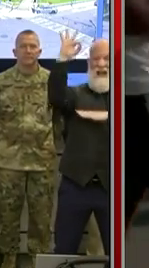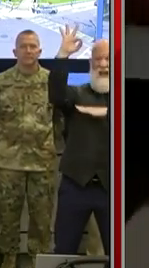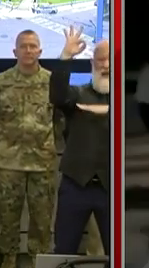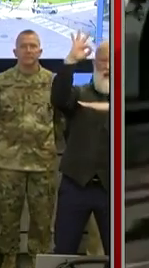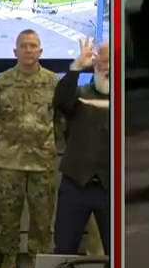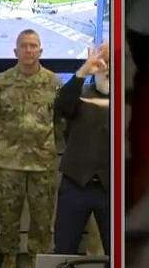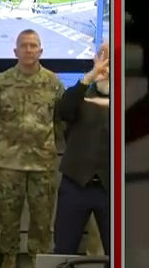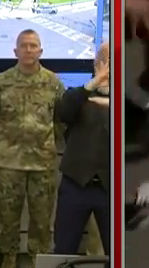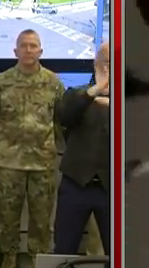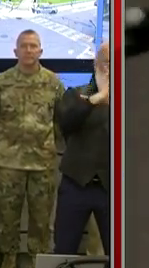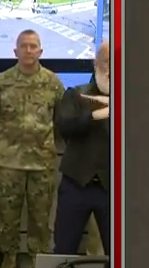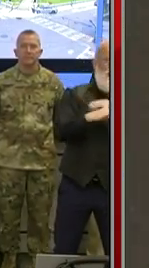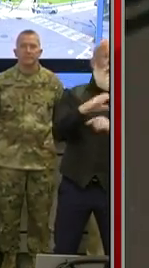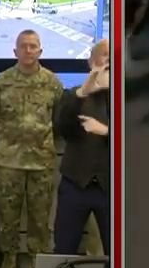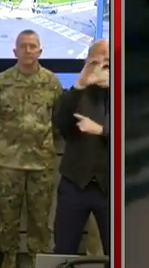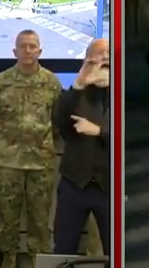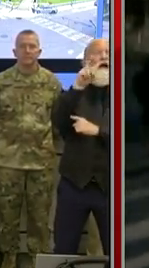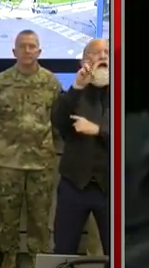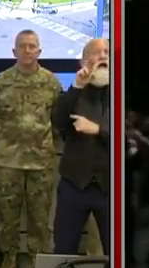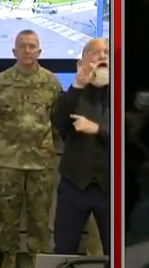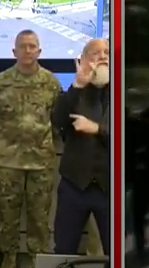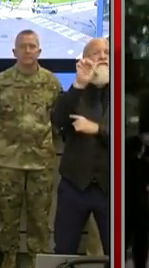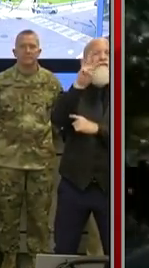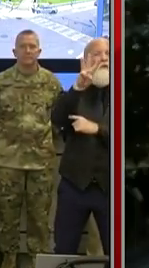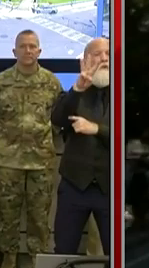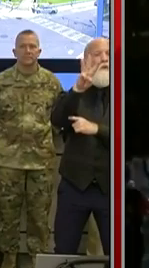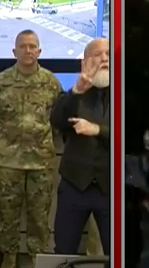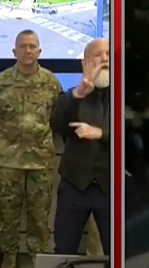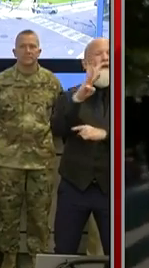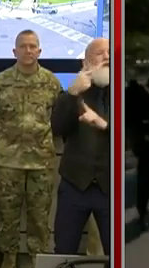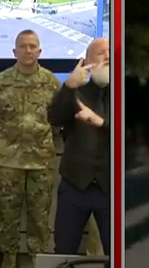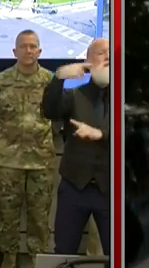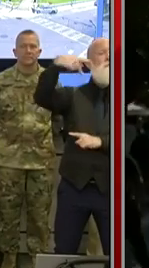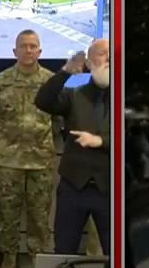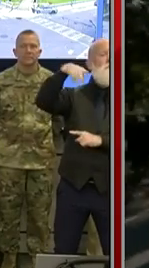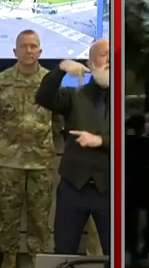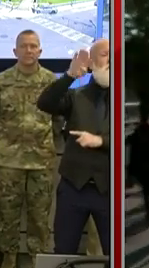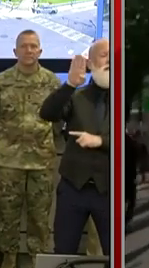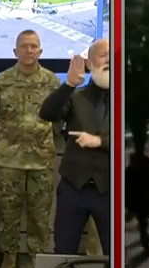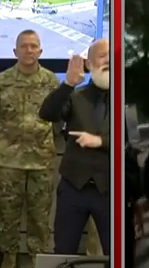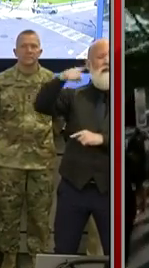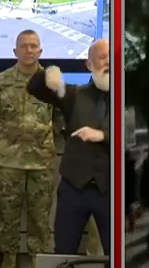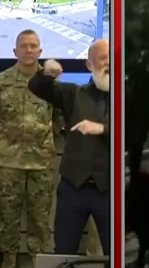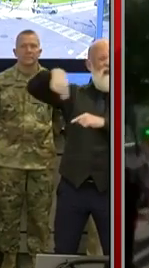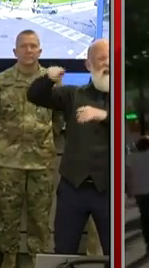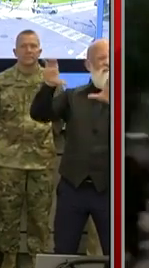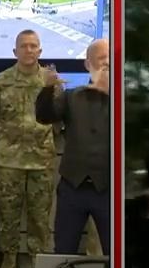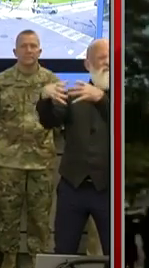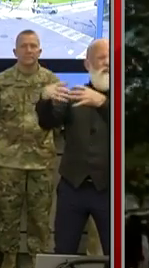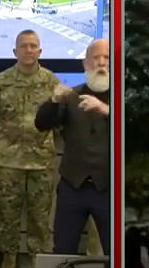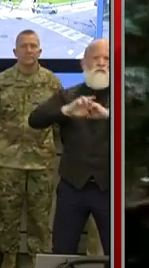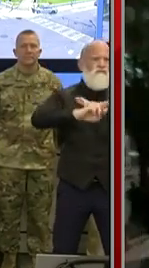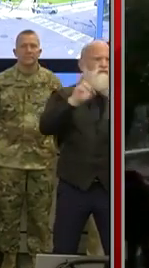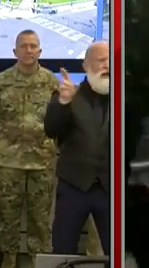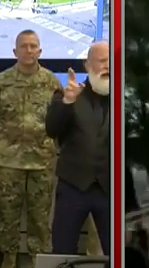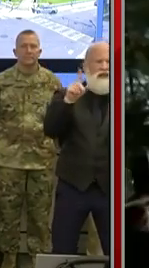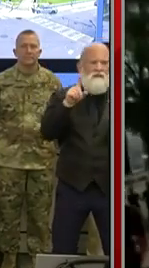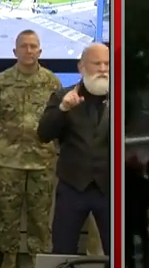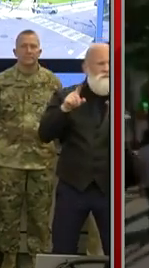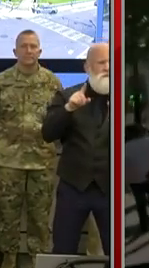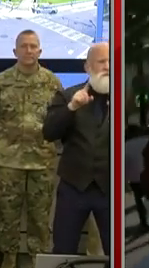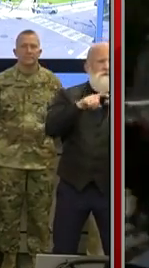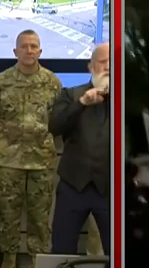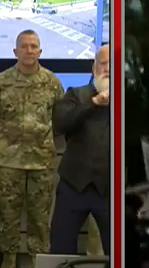of the street is close to the interstate. The troopers reported to the leader of that group to remind